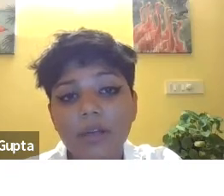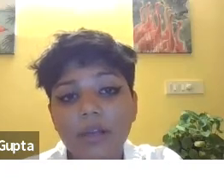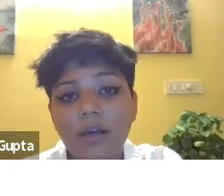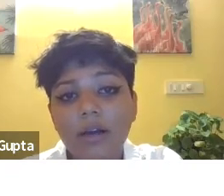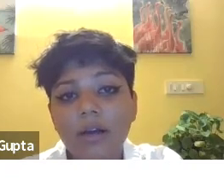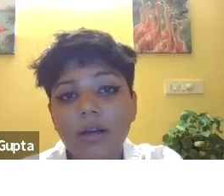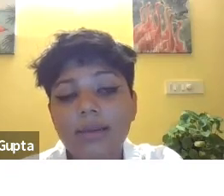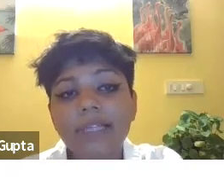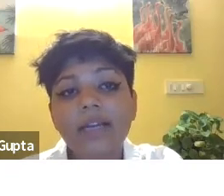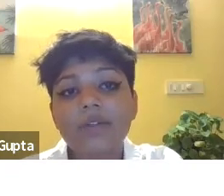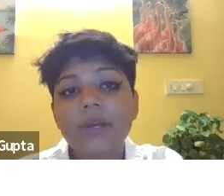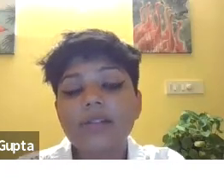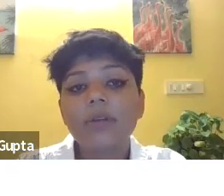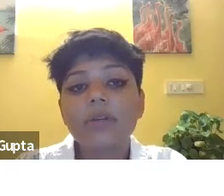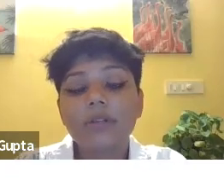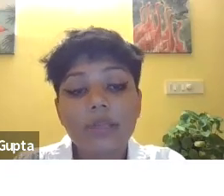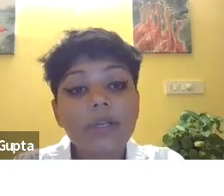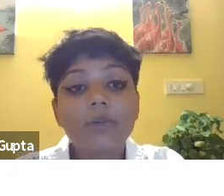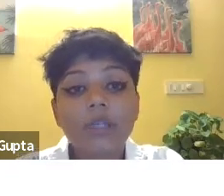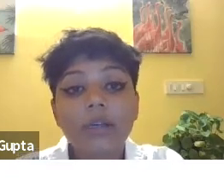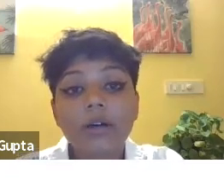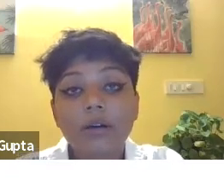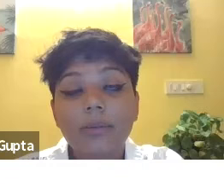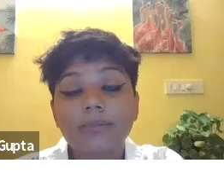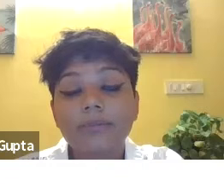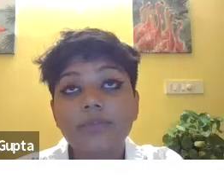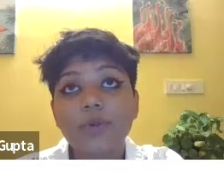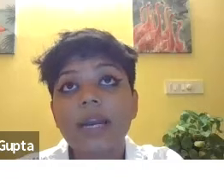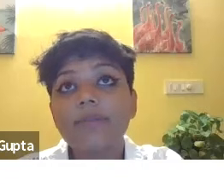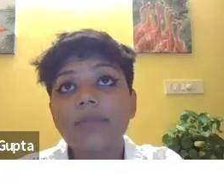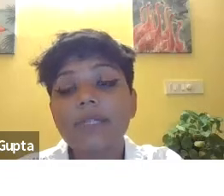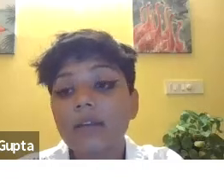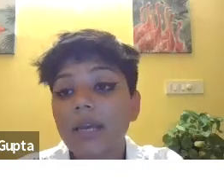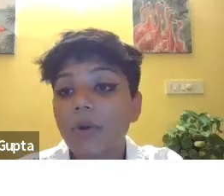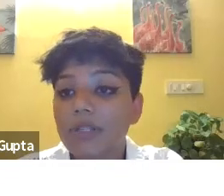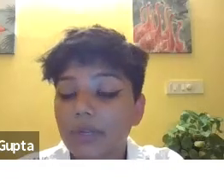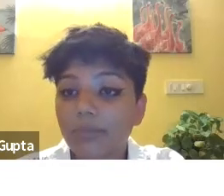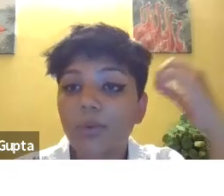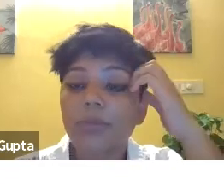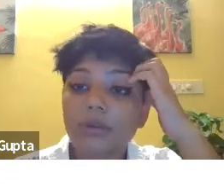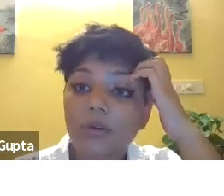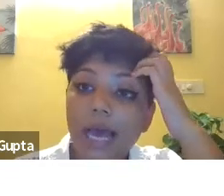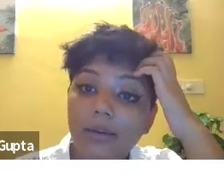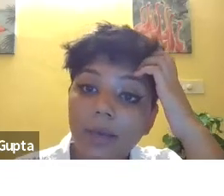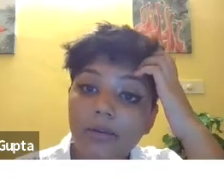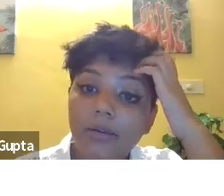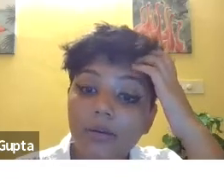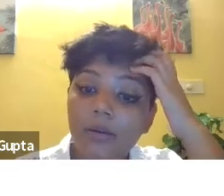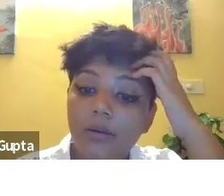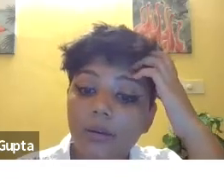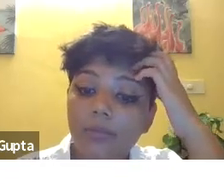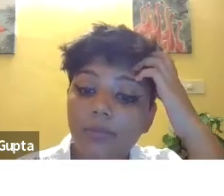background, something that looks very similar to the photographs that were taken by Maurice Vidal Portman of the